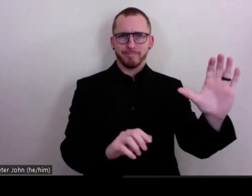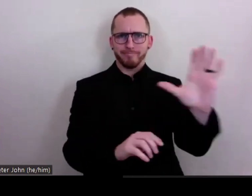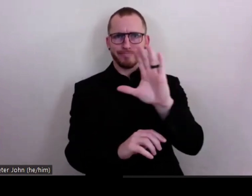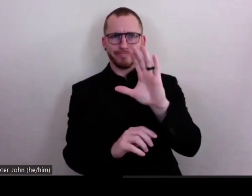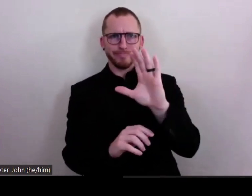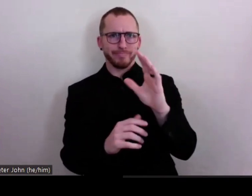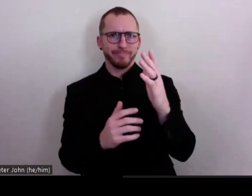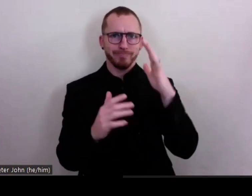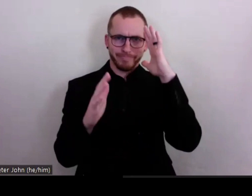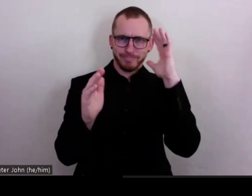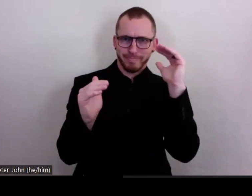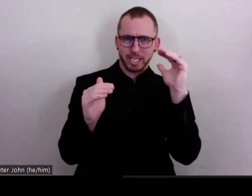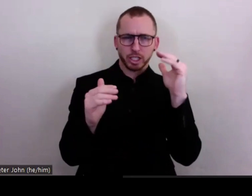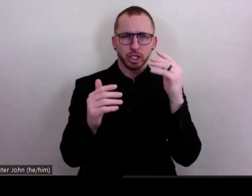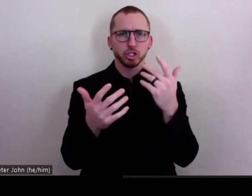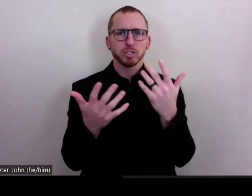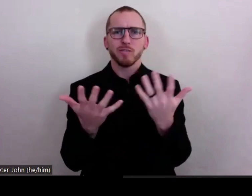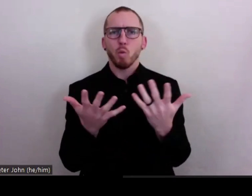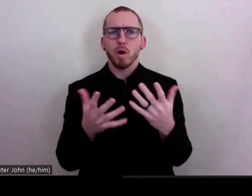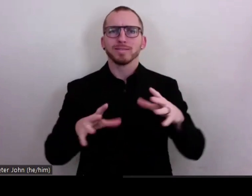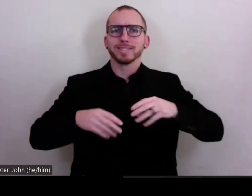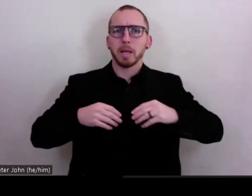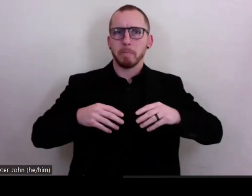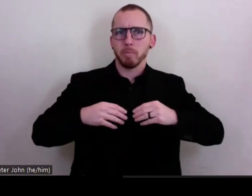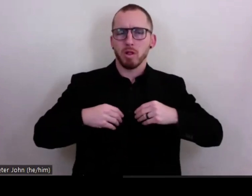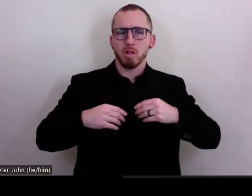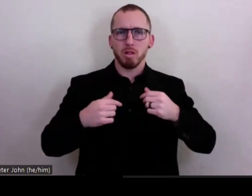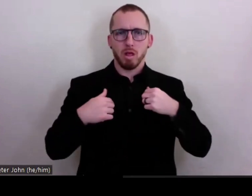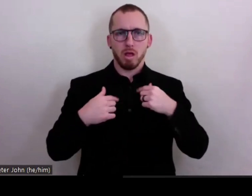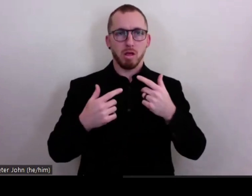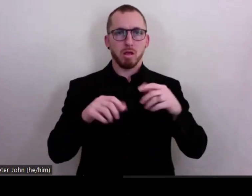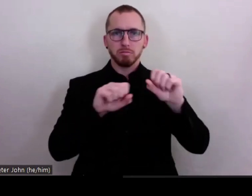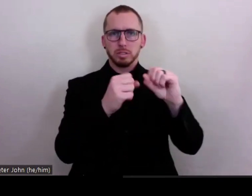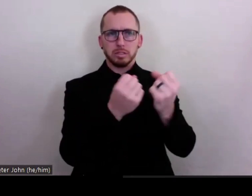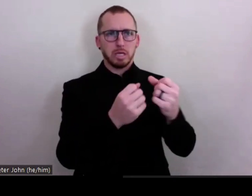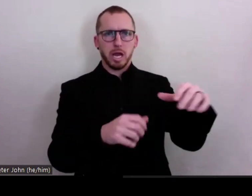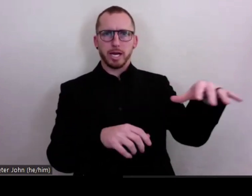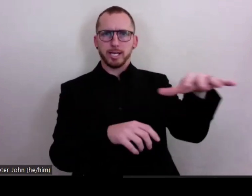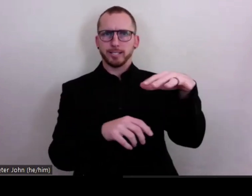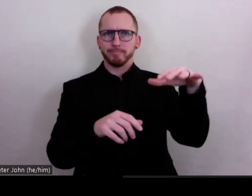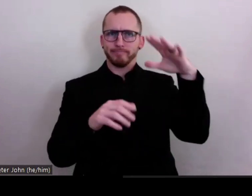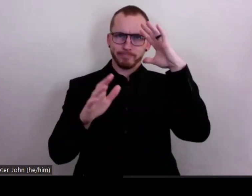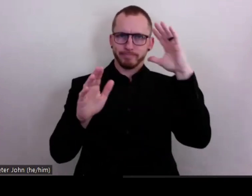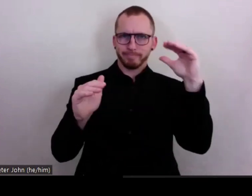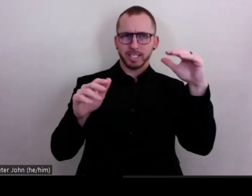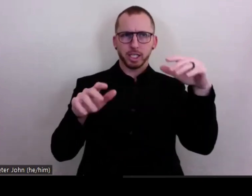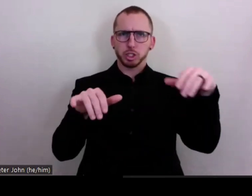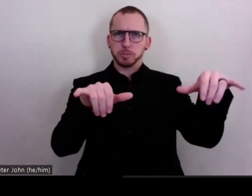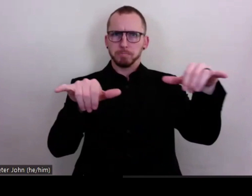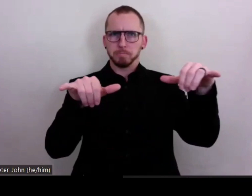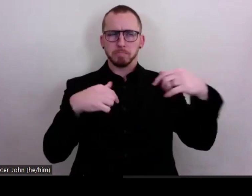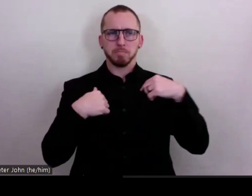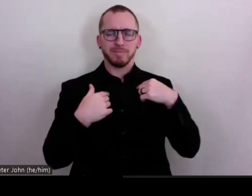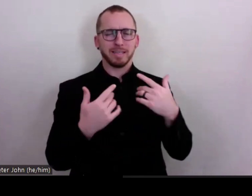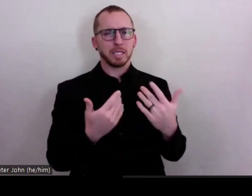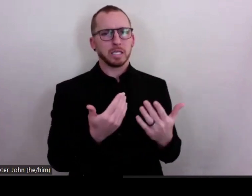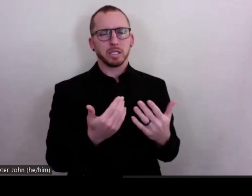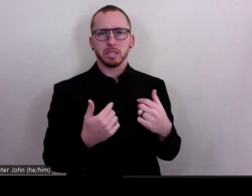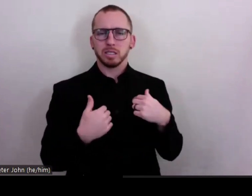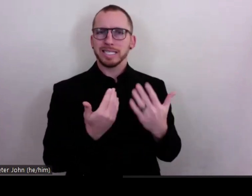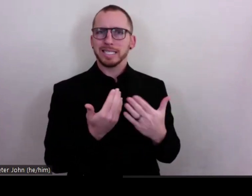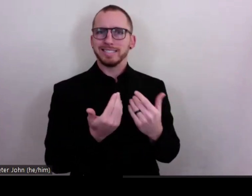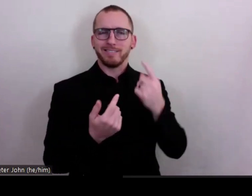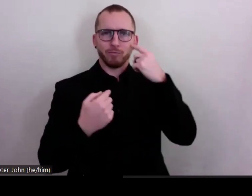is acceptable. And I work very hard to push against those societal norms, if I'm being